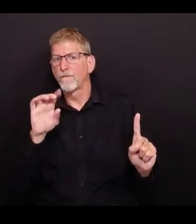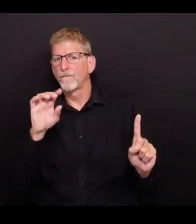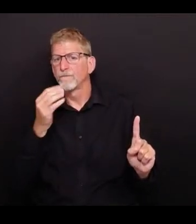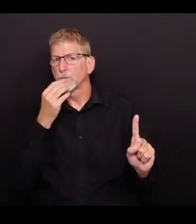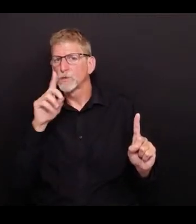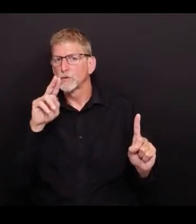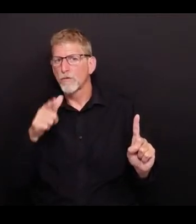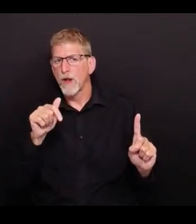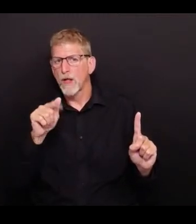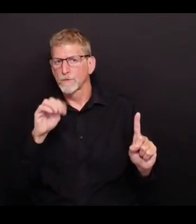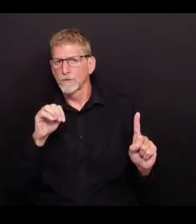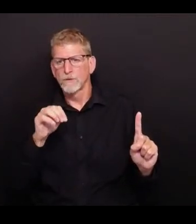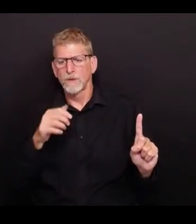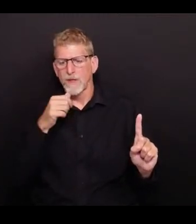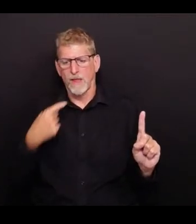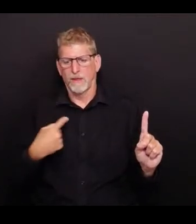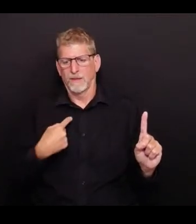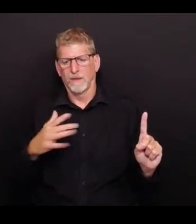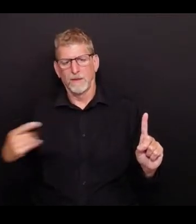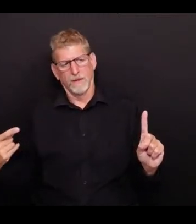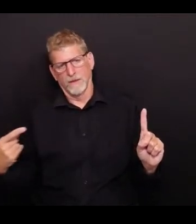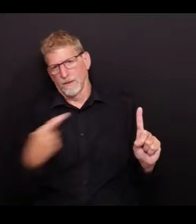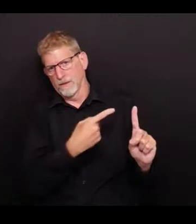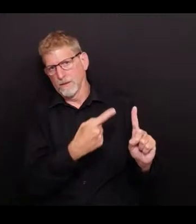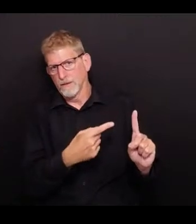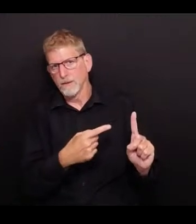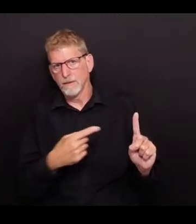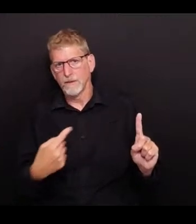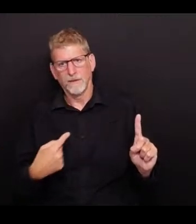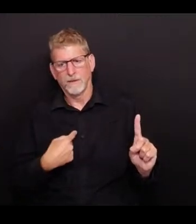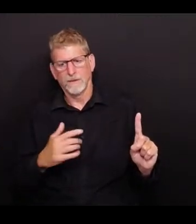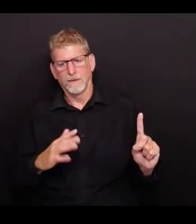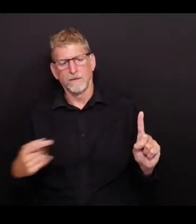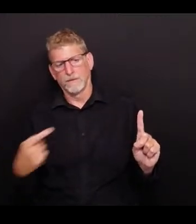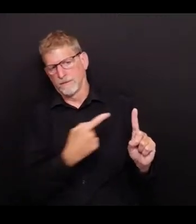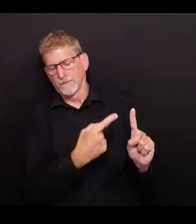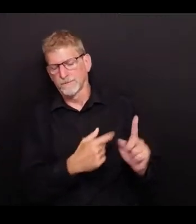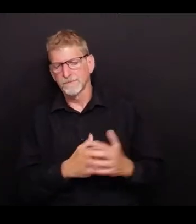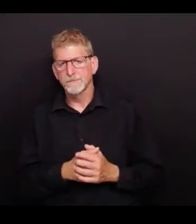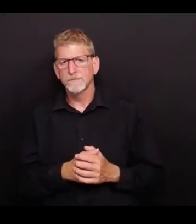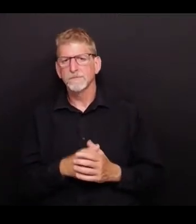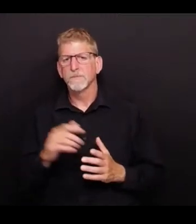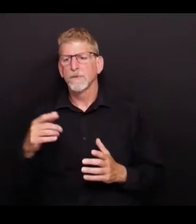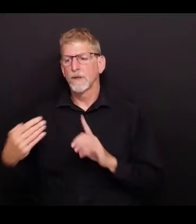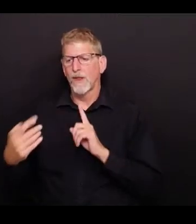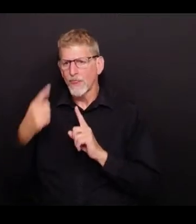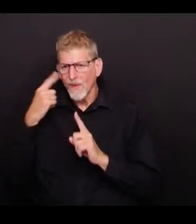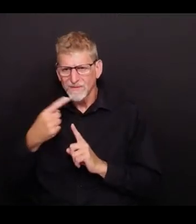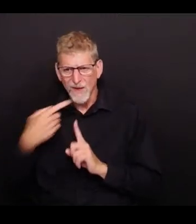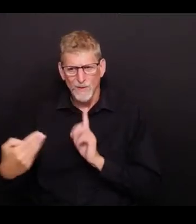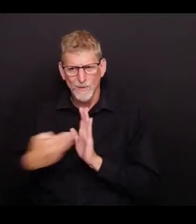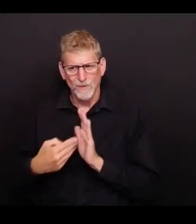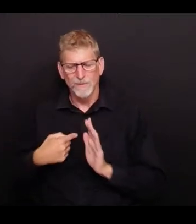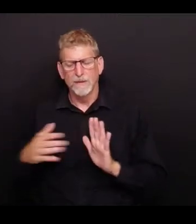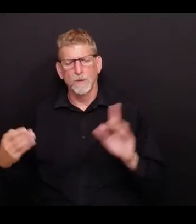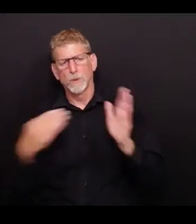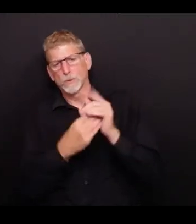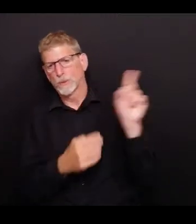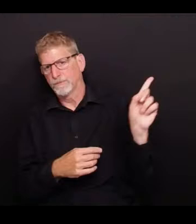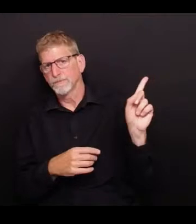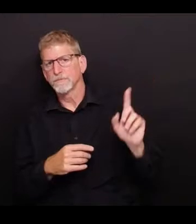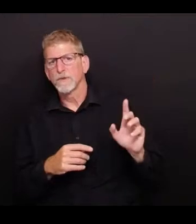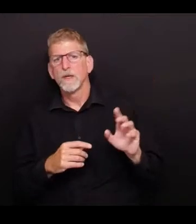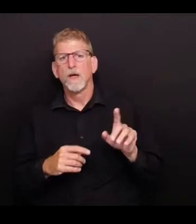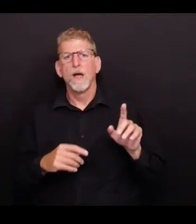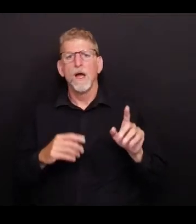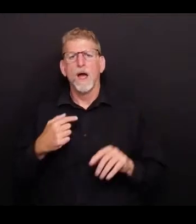general allegations in the suit. Yes. Well, that's good to know, Jeremy. Thank you. I'm glad it's not against us. But